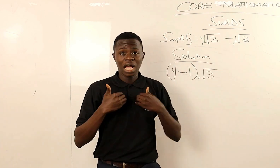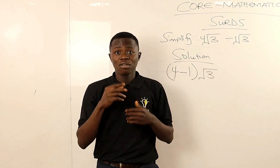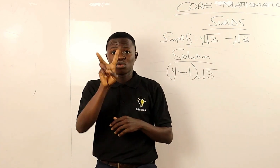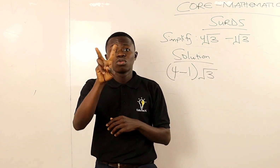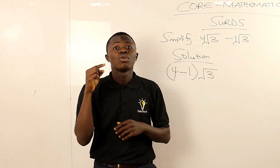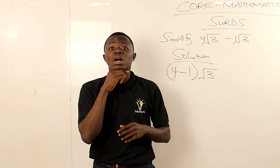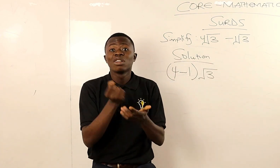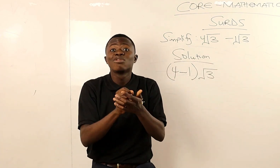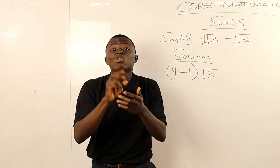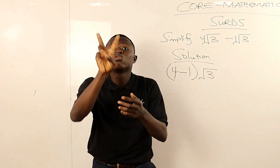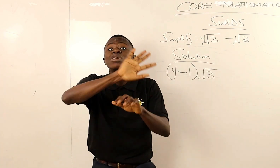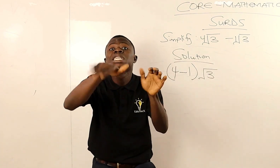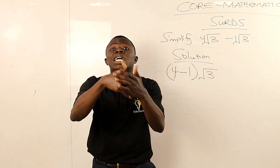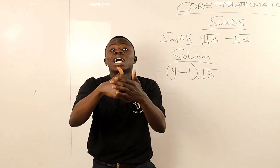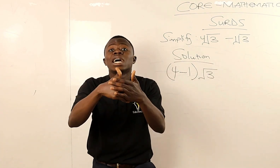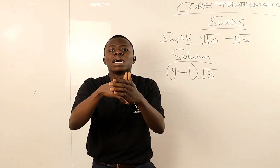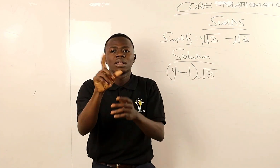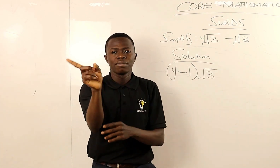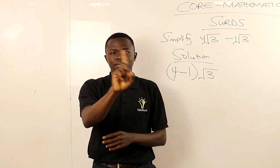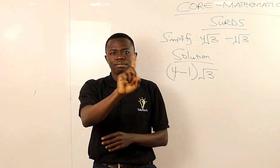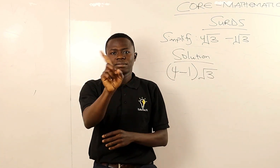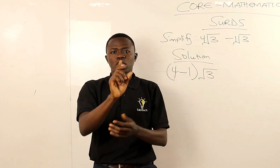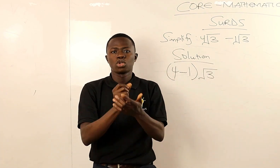one of the sets, which is the square root of 3.